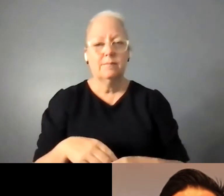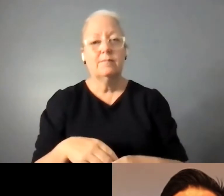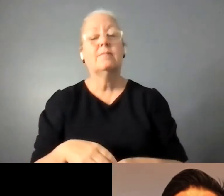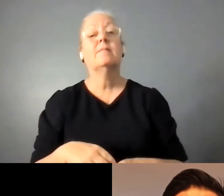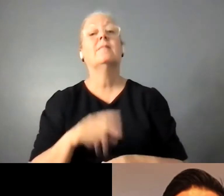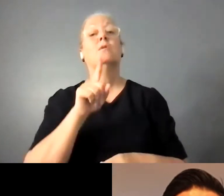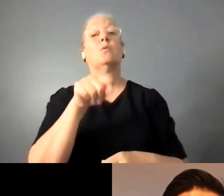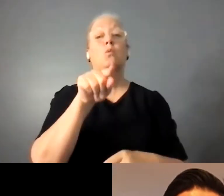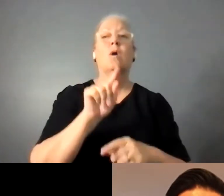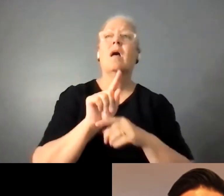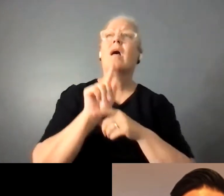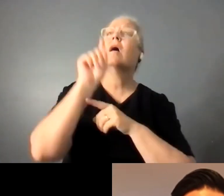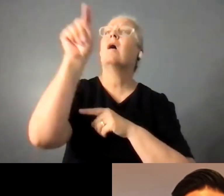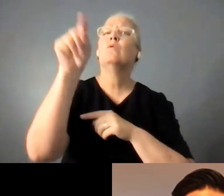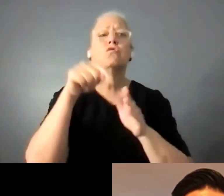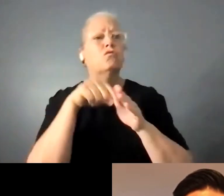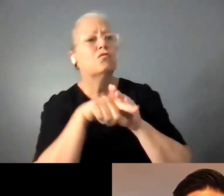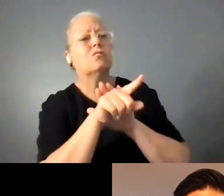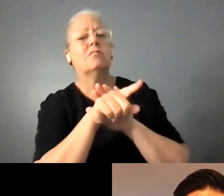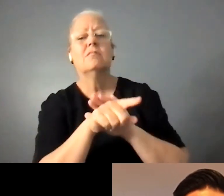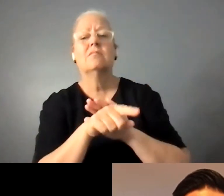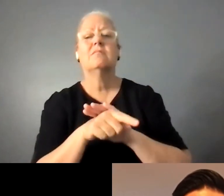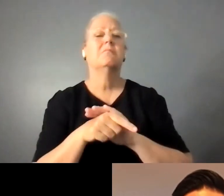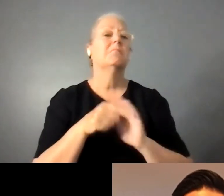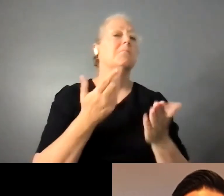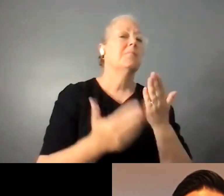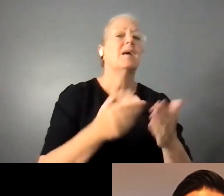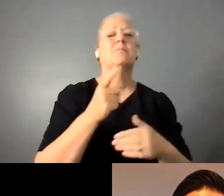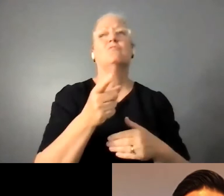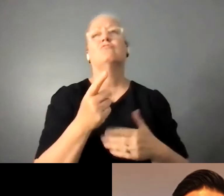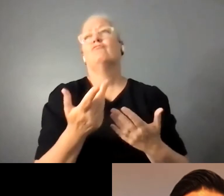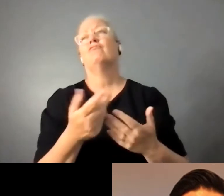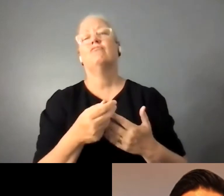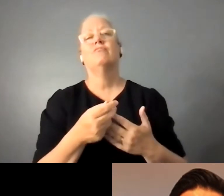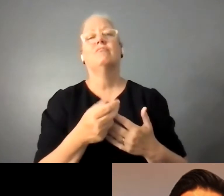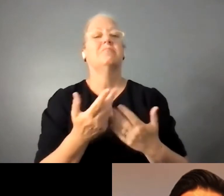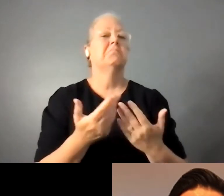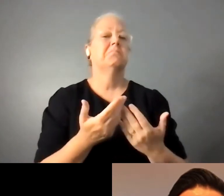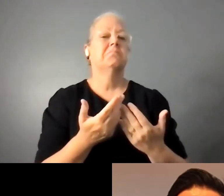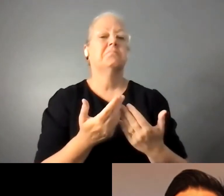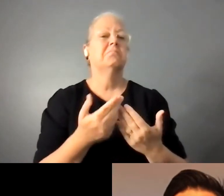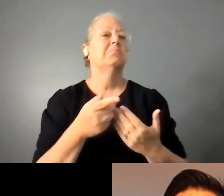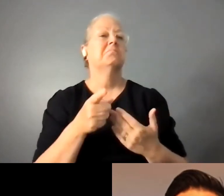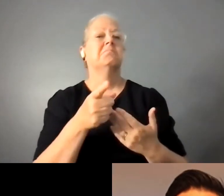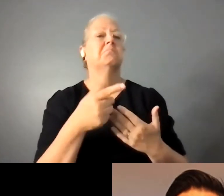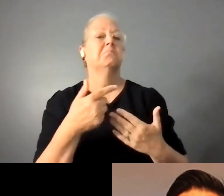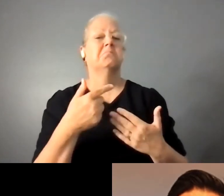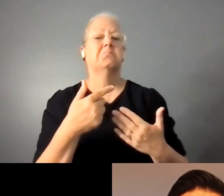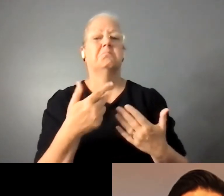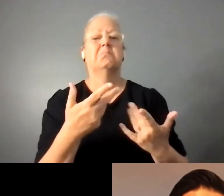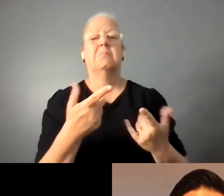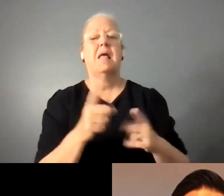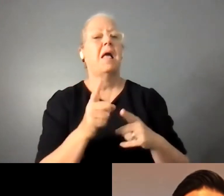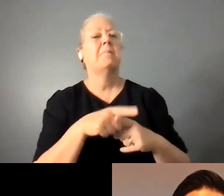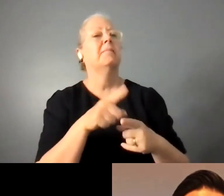outside and we do some performance and we do something positive, and they shouldn't doubt us that we cannot do. And this is